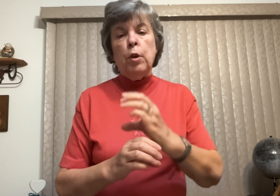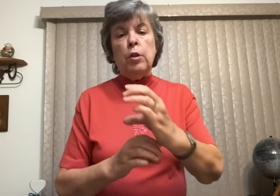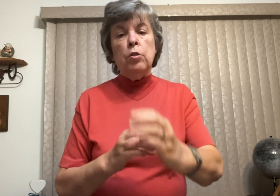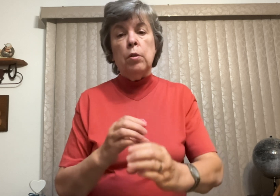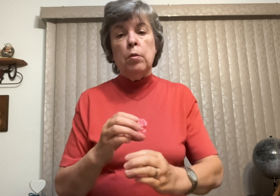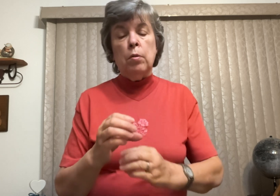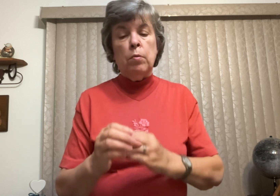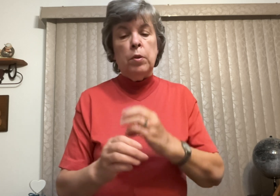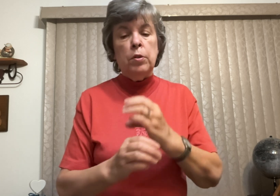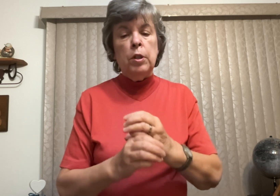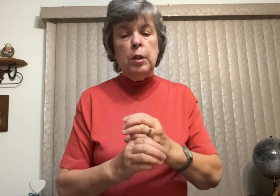creation with a C.